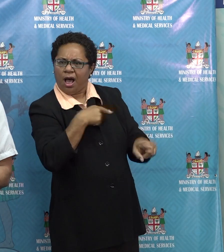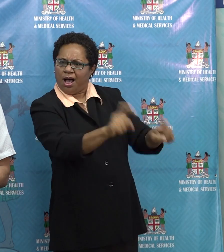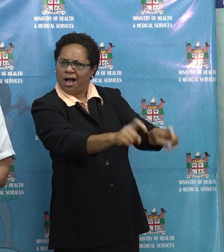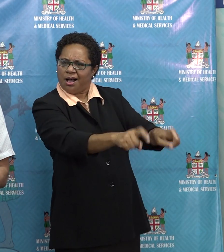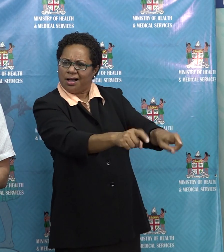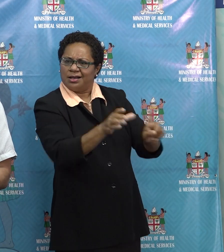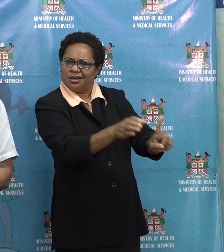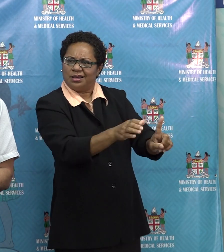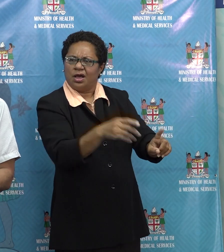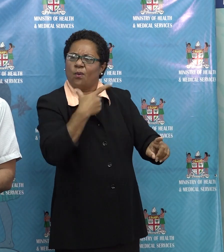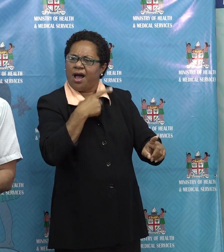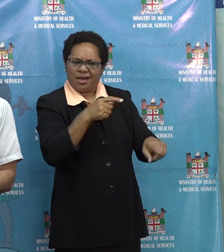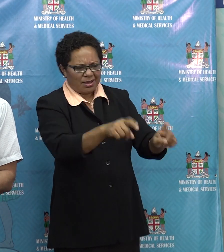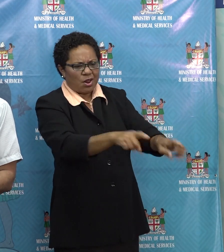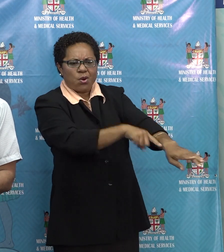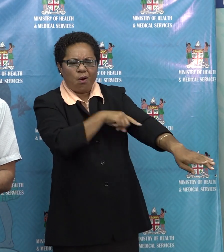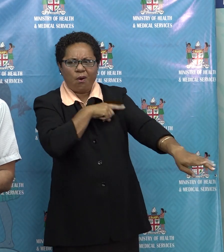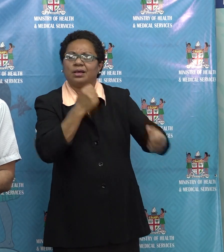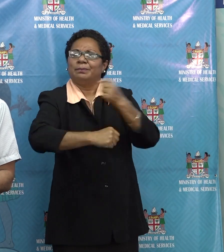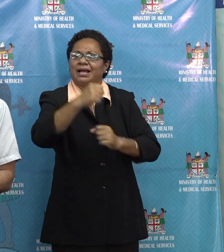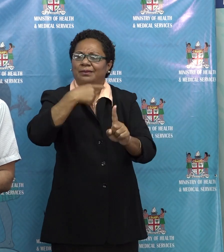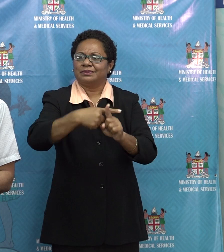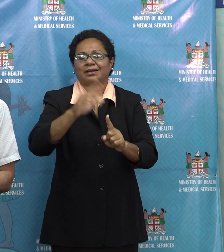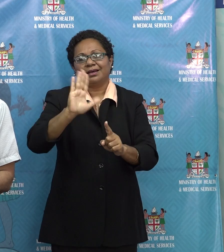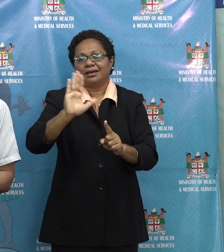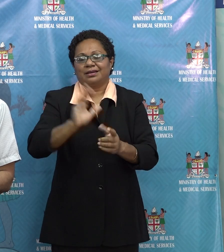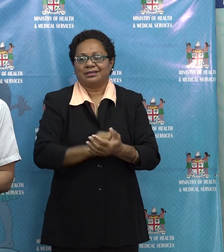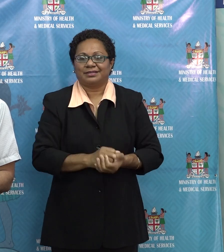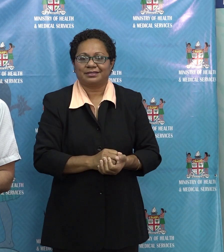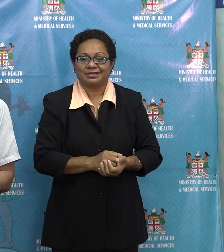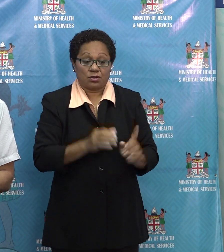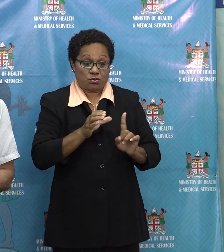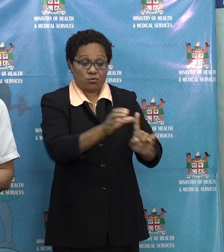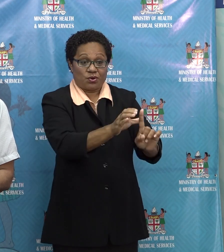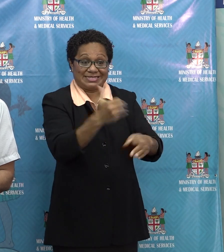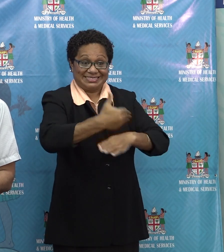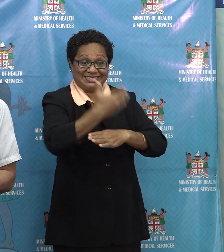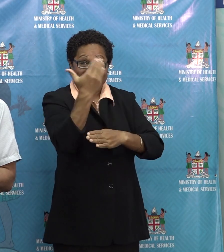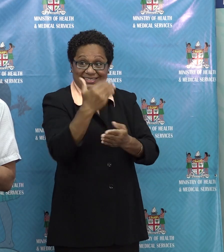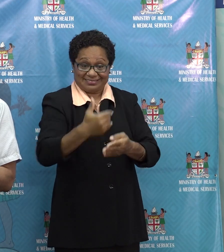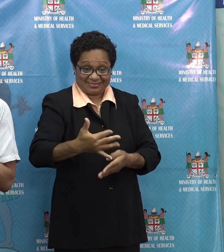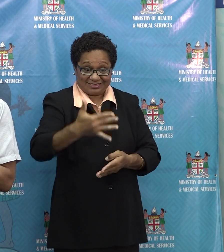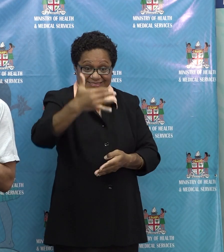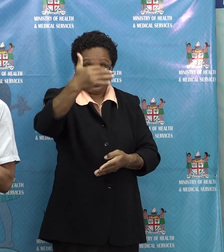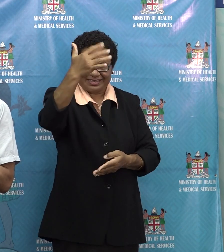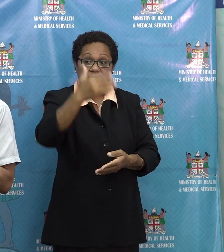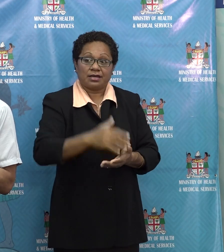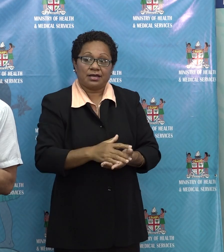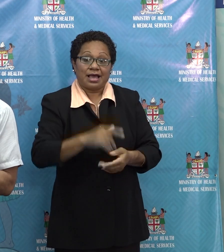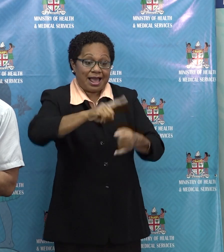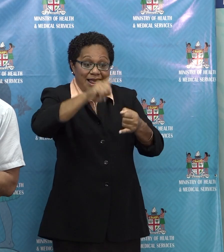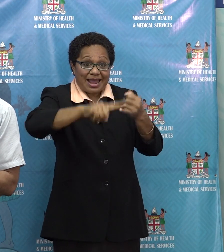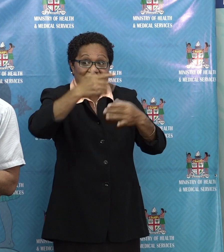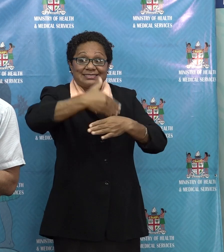to get positive. No, I say we're not counting quarantine days. By definition, a quarantine day is always counted from the last day of